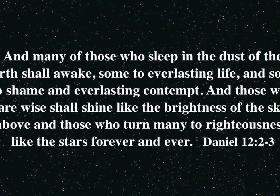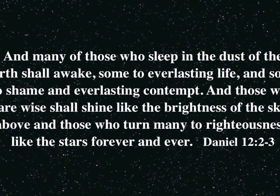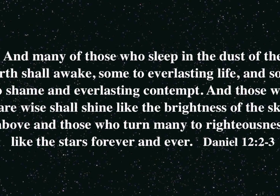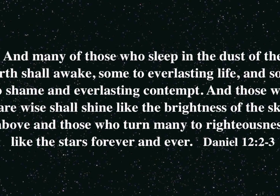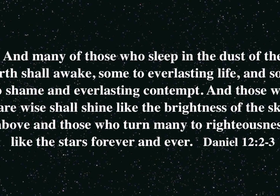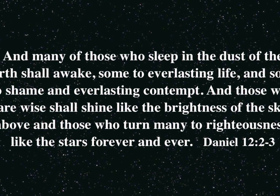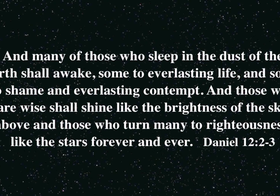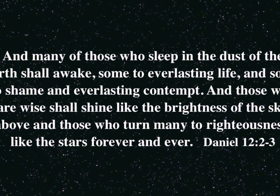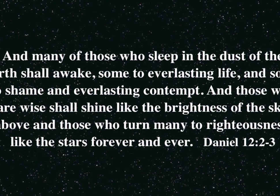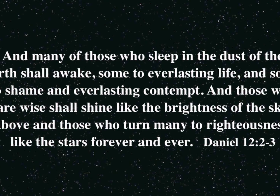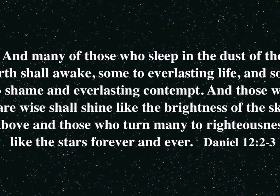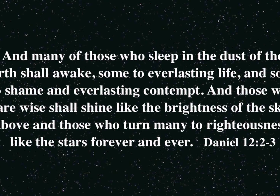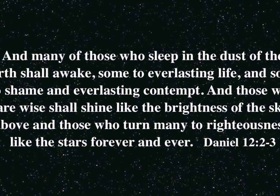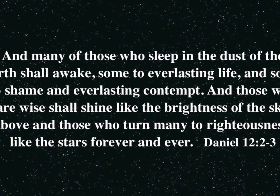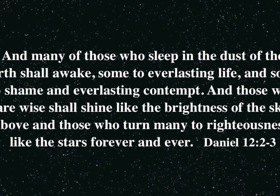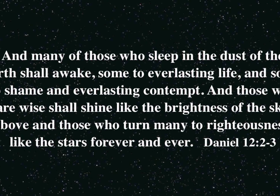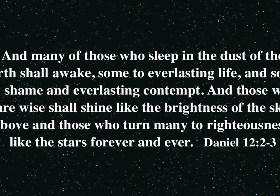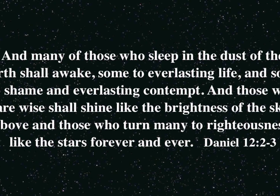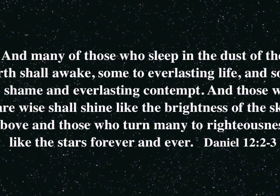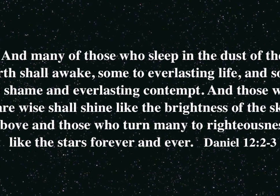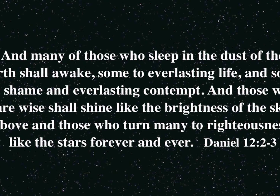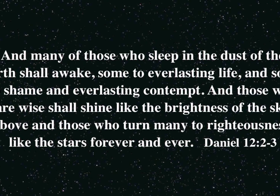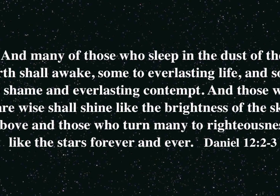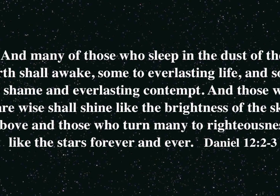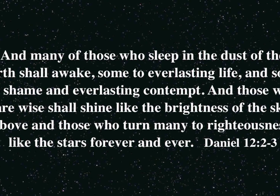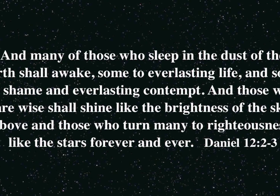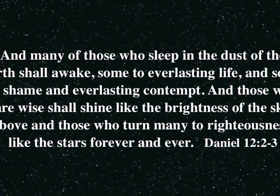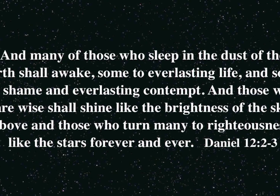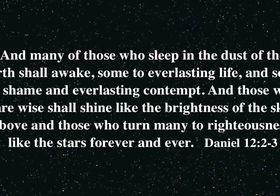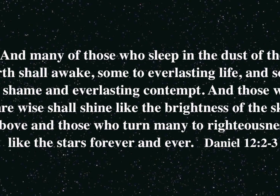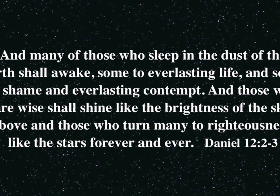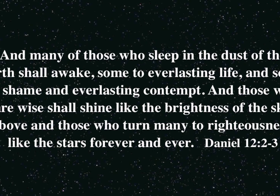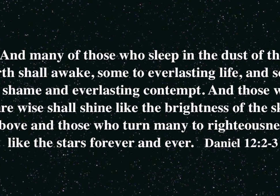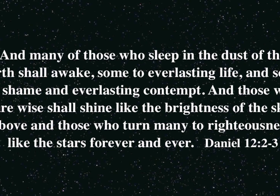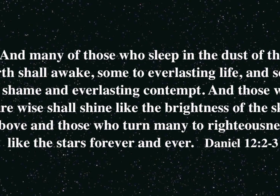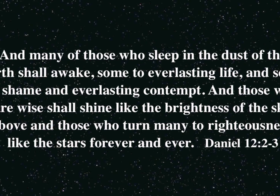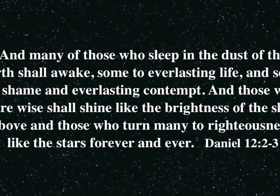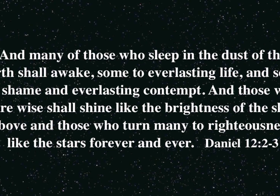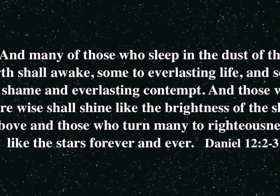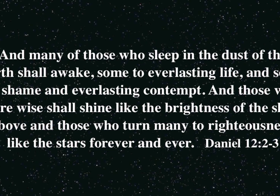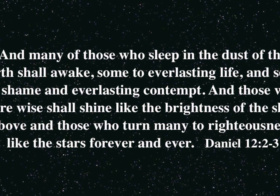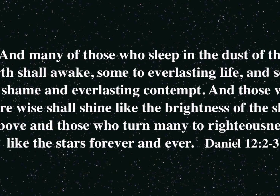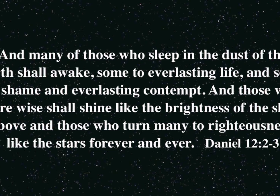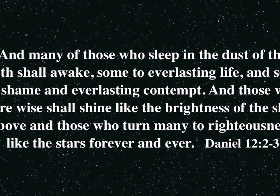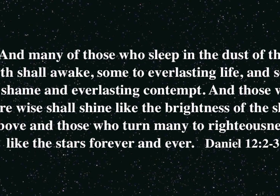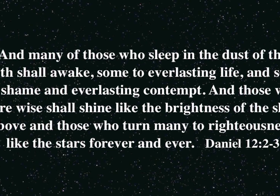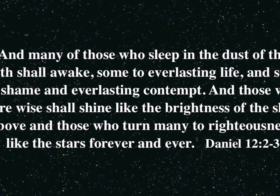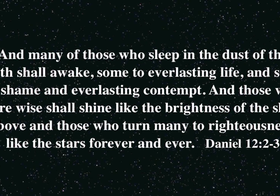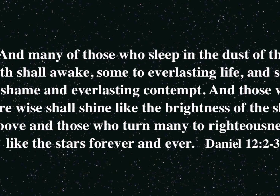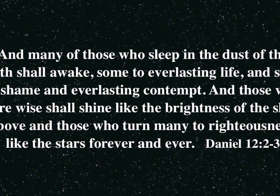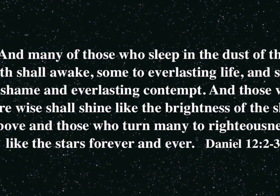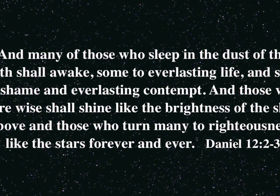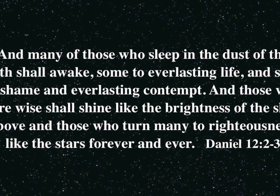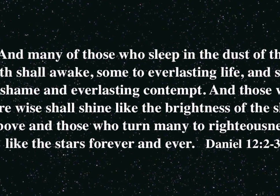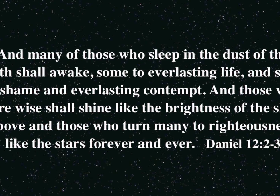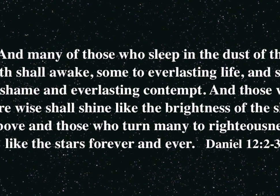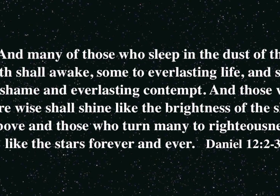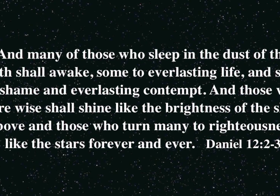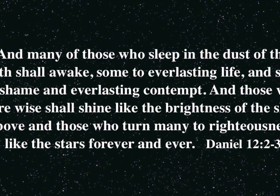contempt. And those who are wise shall shine like the brightness of the sky above, and those who turn many to righteousness like the stars forever and